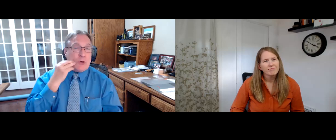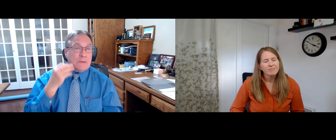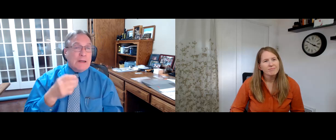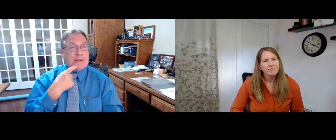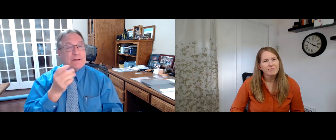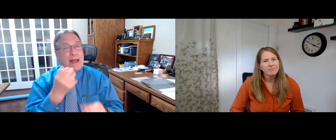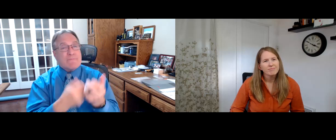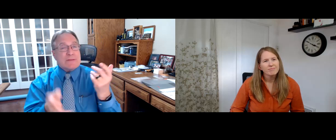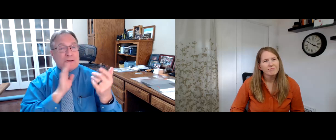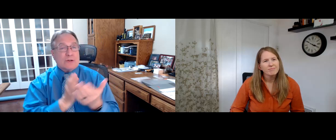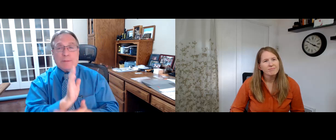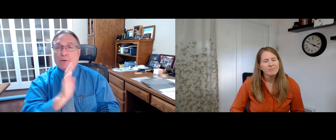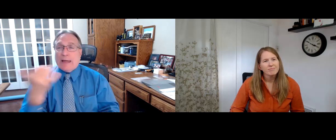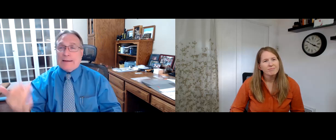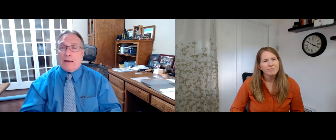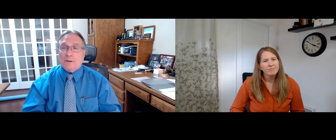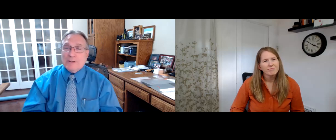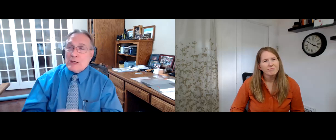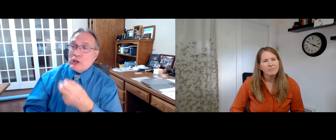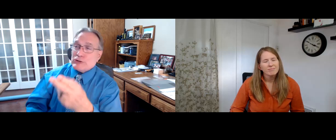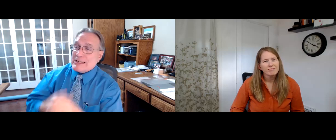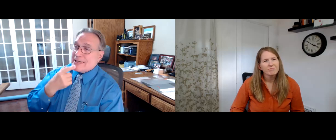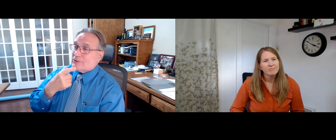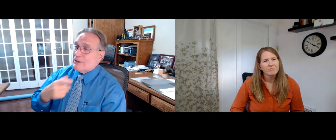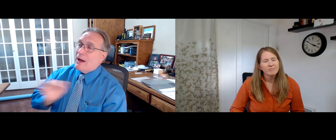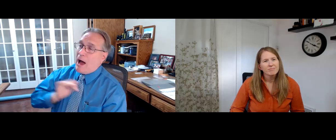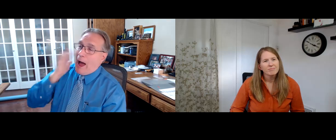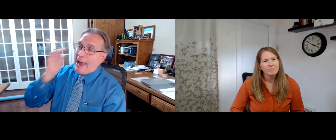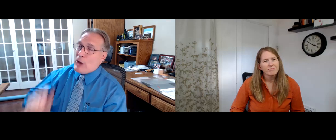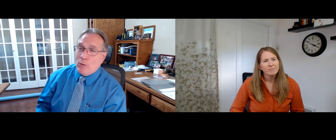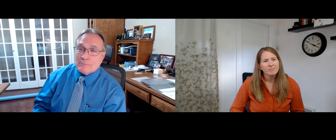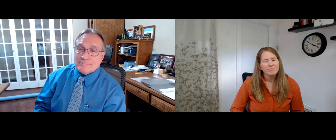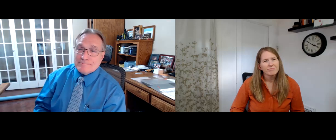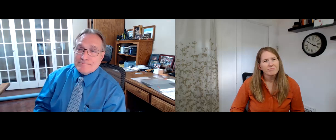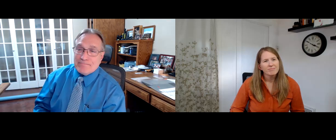home. I said, everything's going to be okay now. She says, I know.